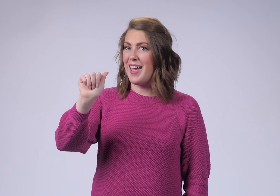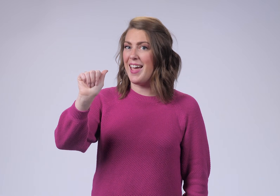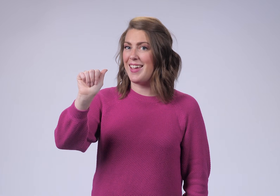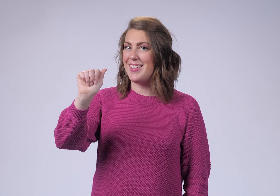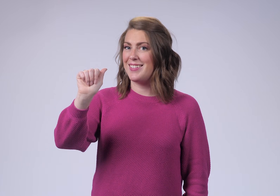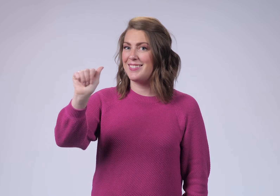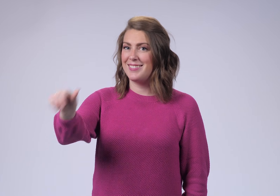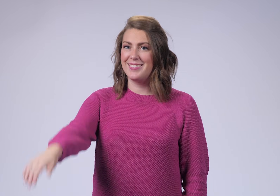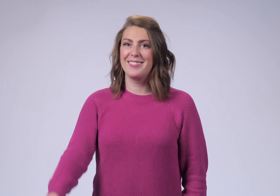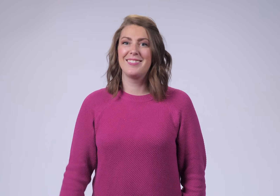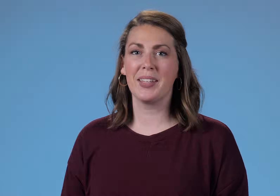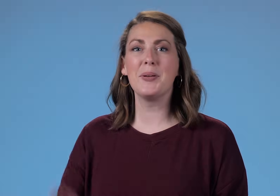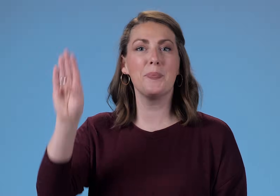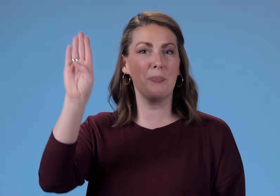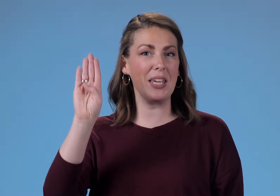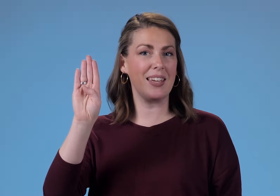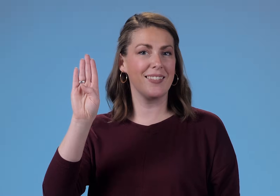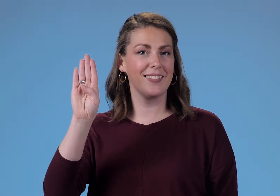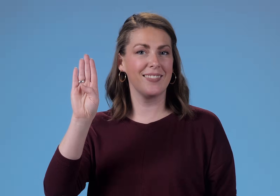A. B.